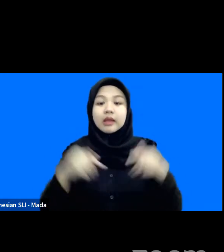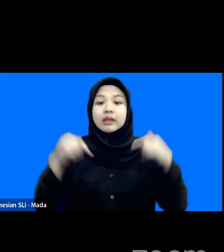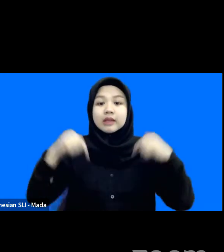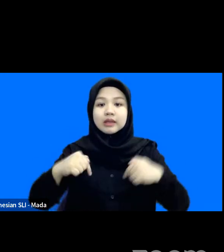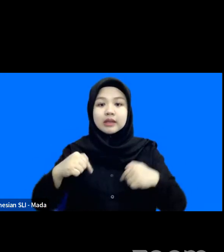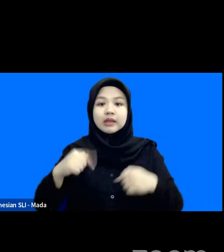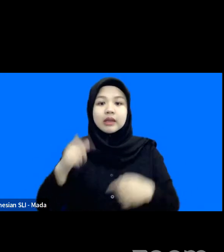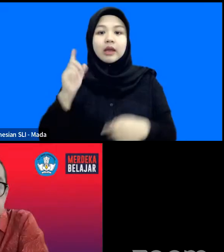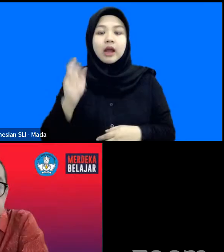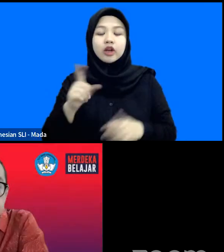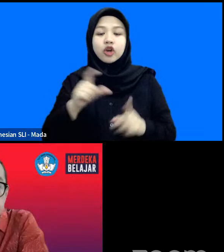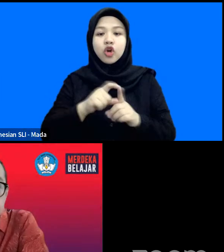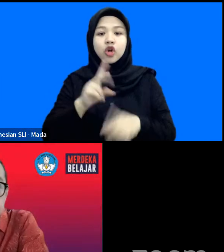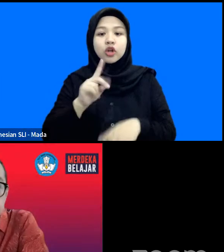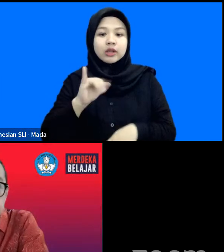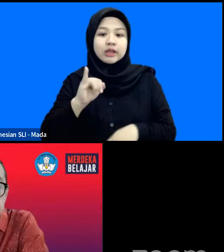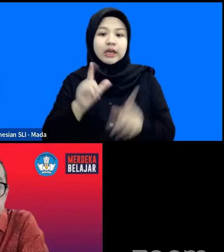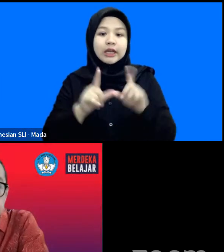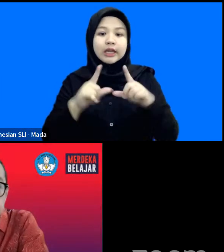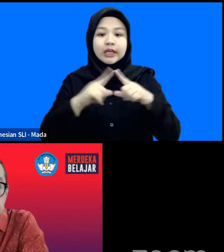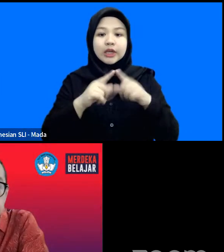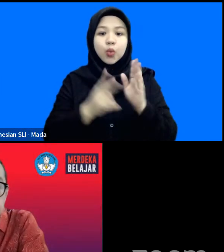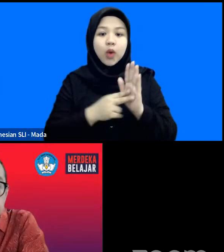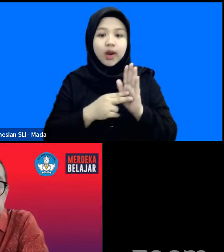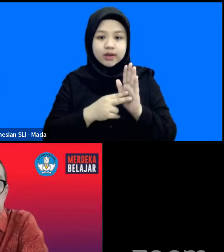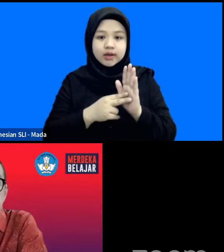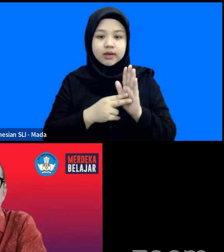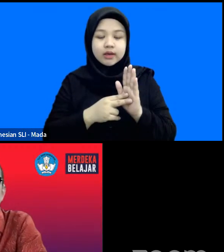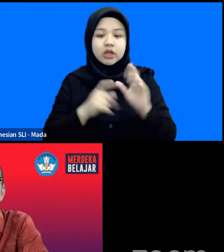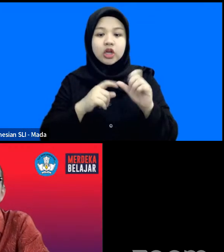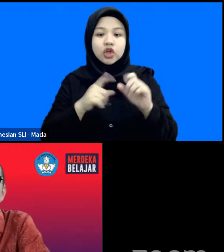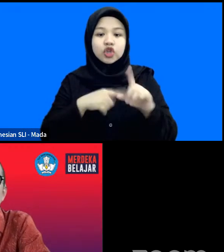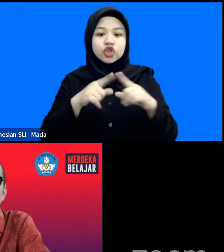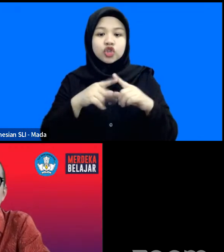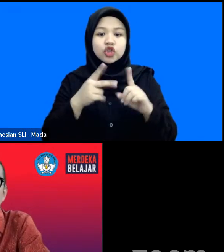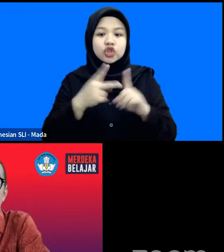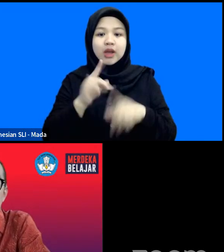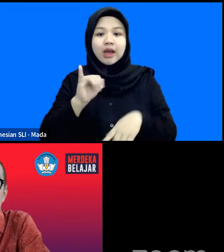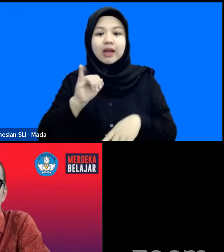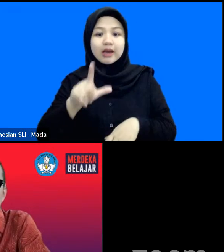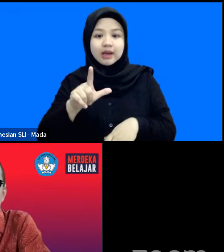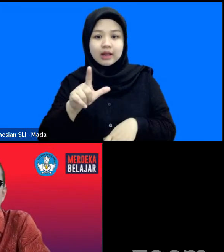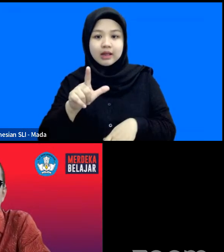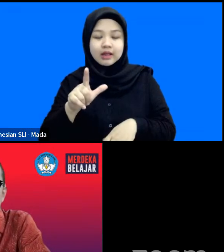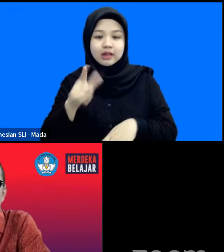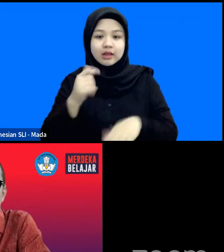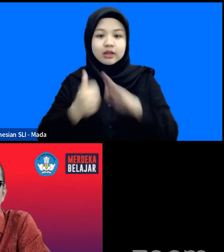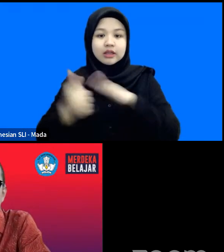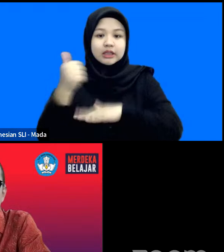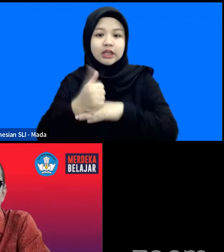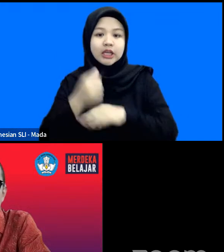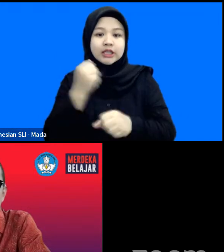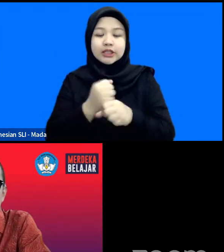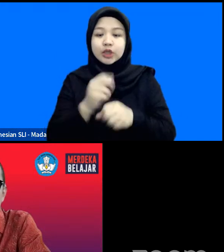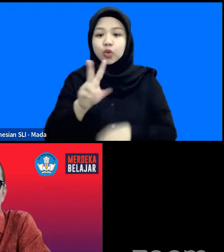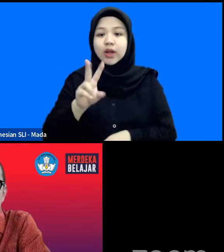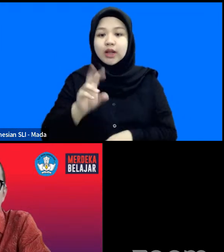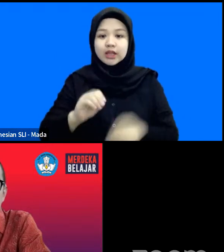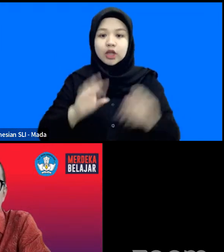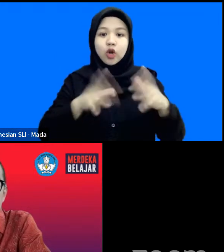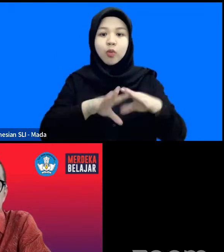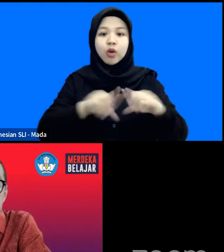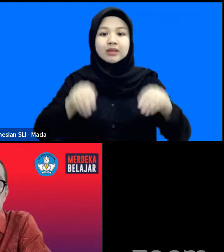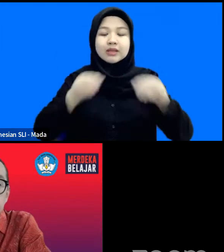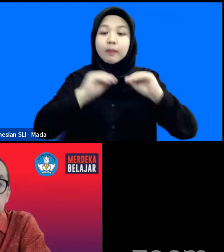G20 Education Working Group, and he's also the Director General of Teachers and Education Personnel for Ministry of Education,